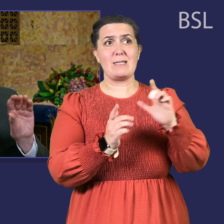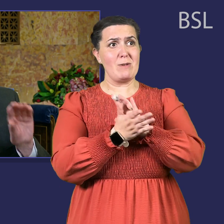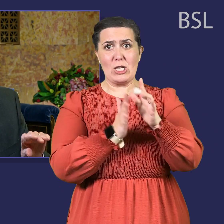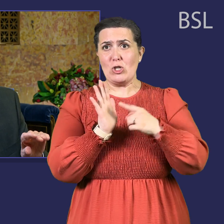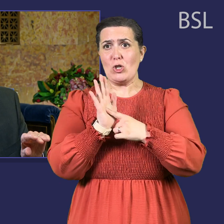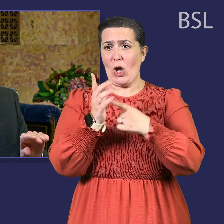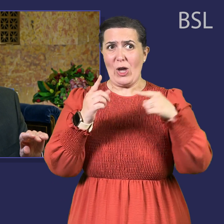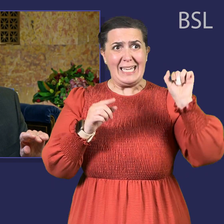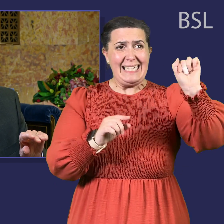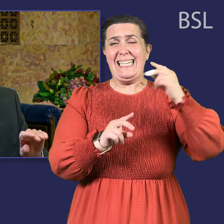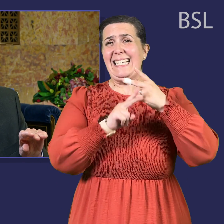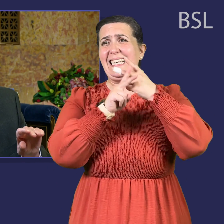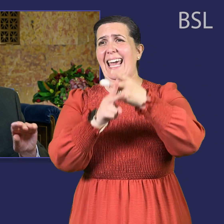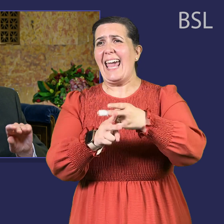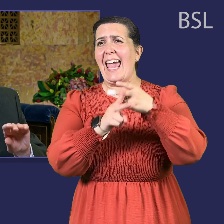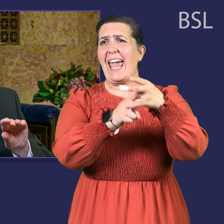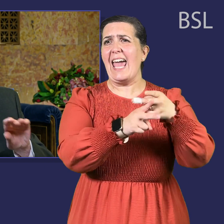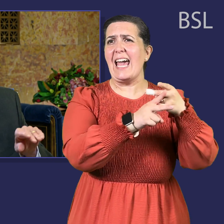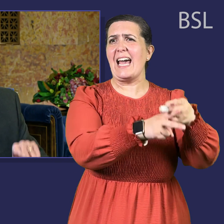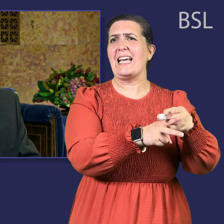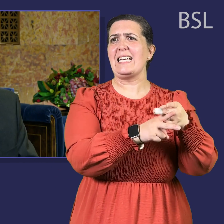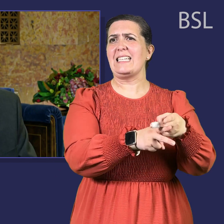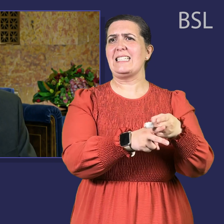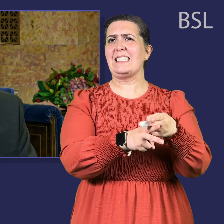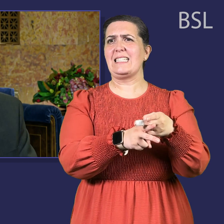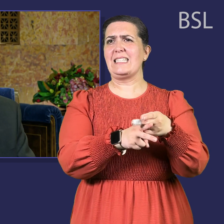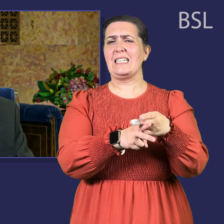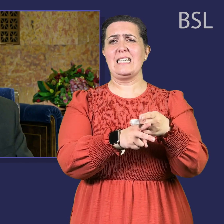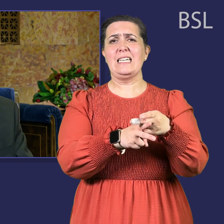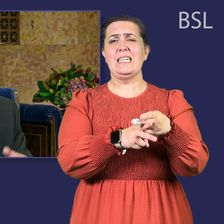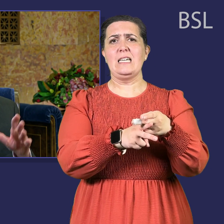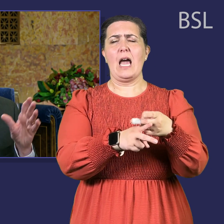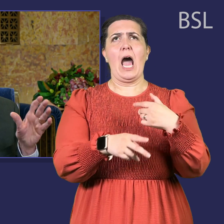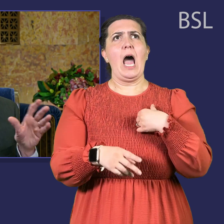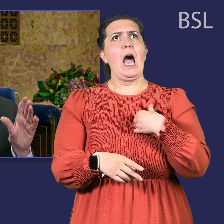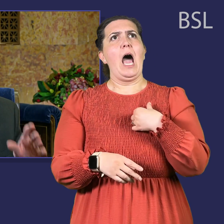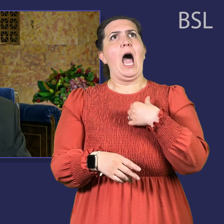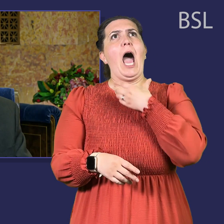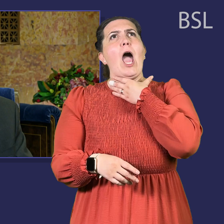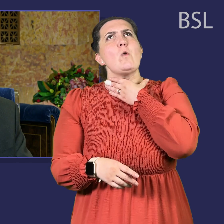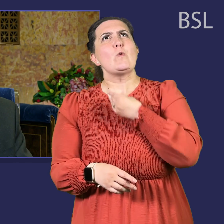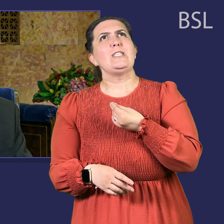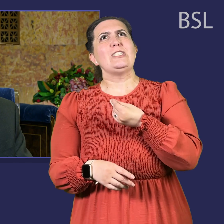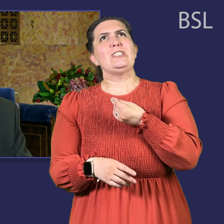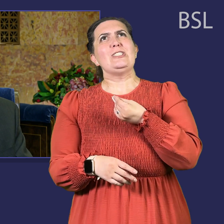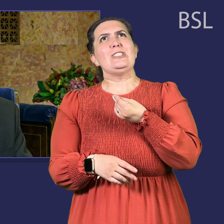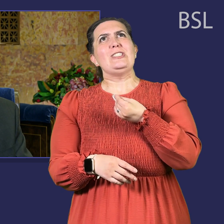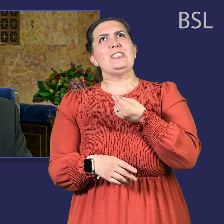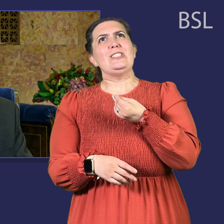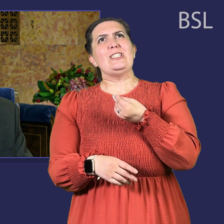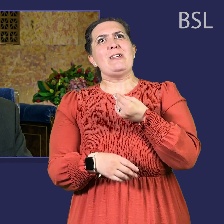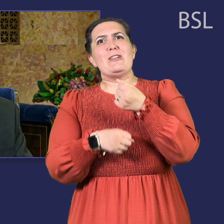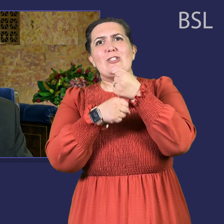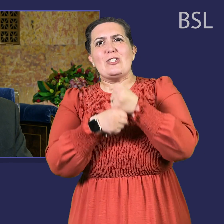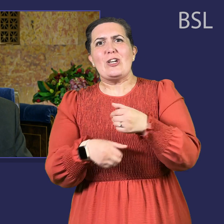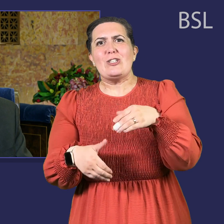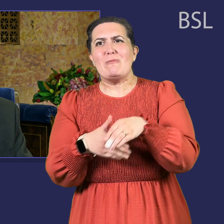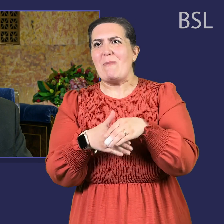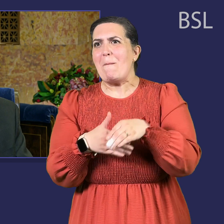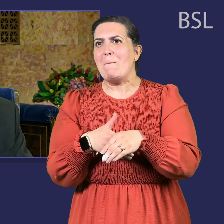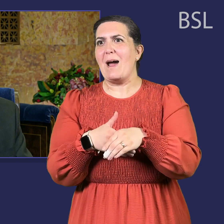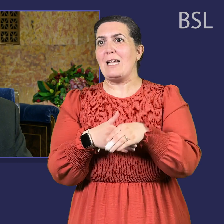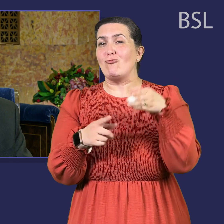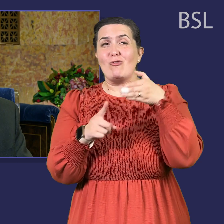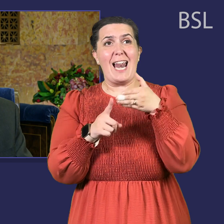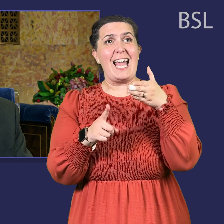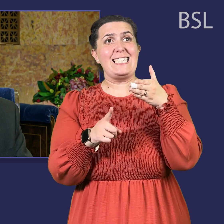feeling he cares. And I think that if I wish the members of the church could have any sense of how